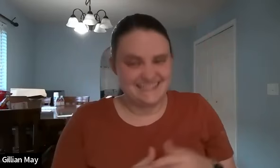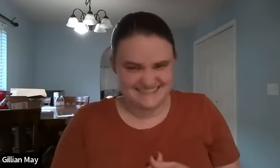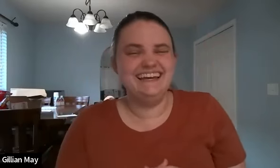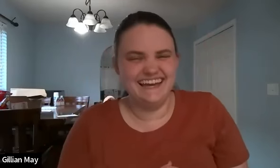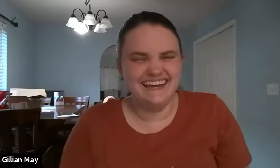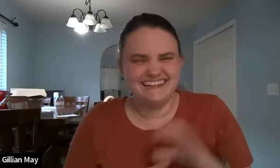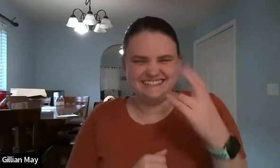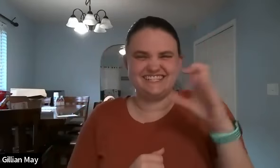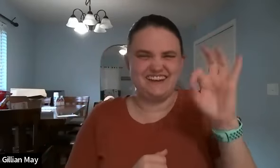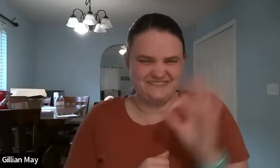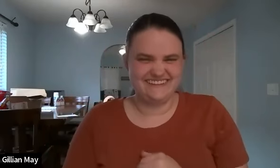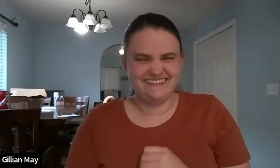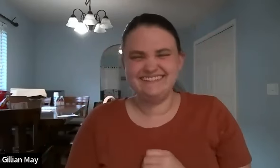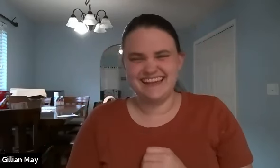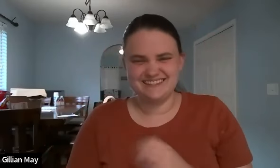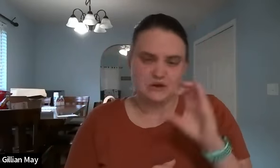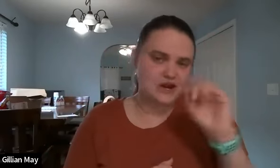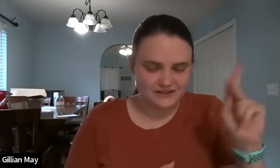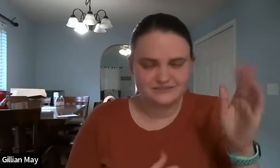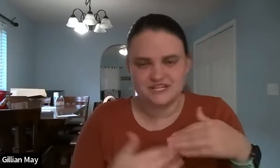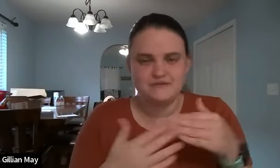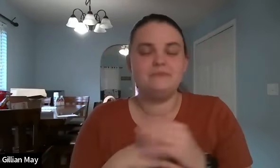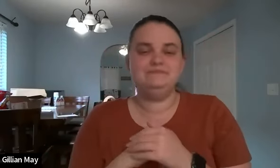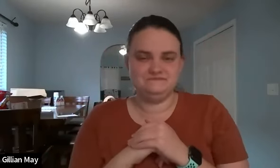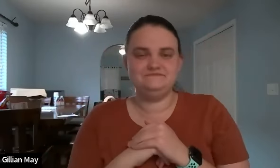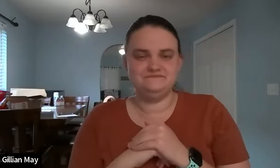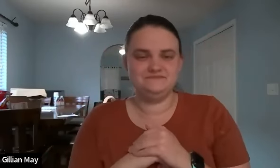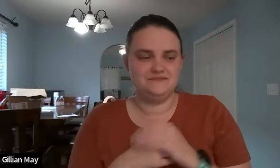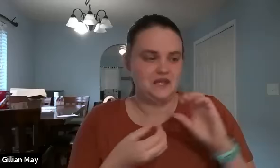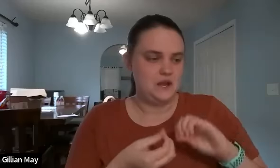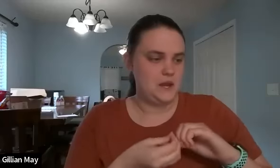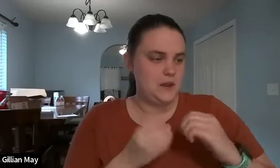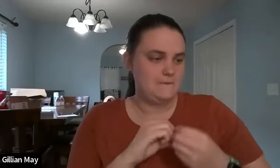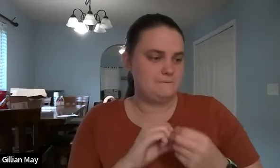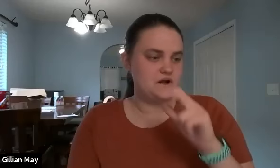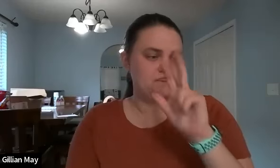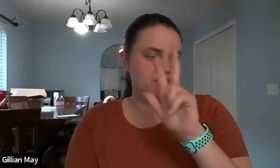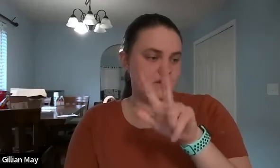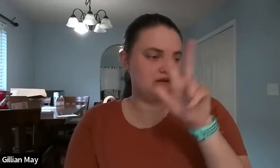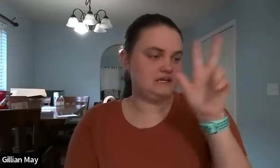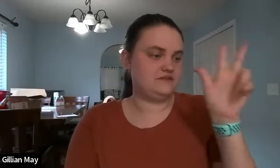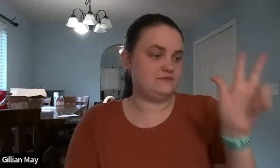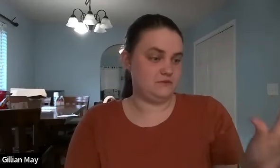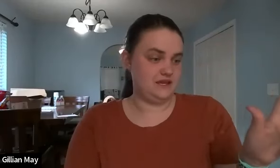Yes. Chef. Yes, or a cook, whichever one. Number